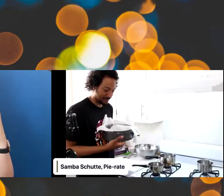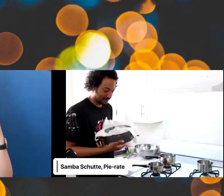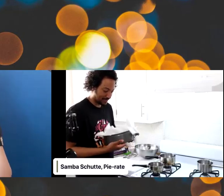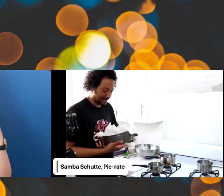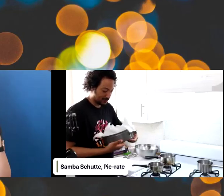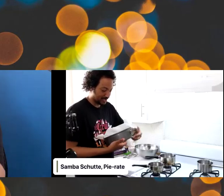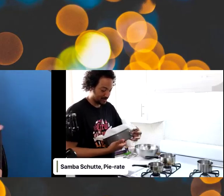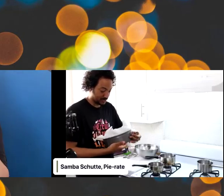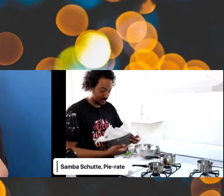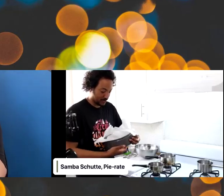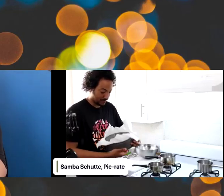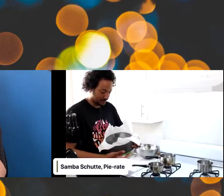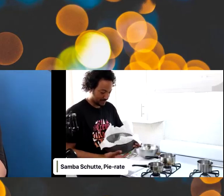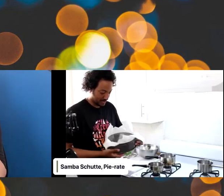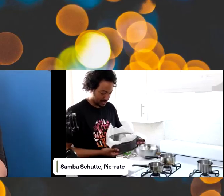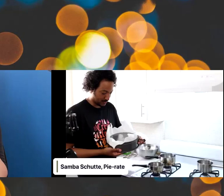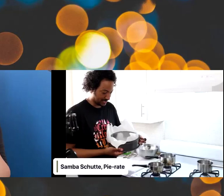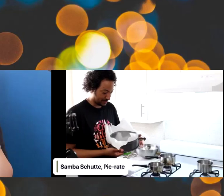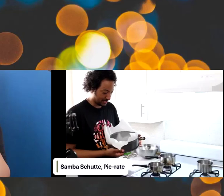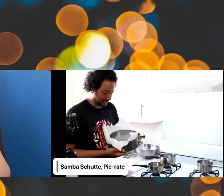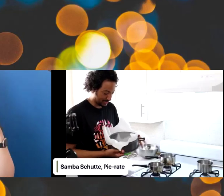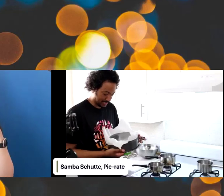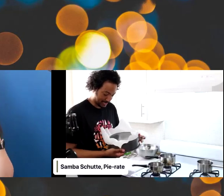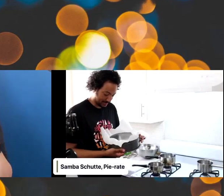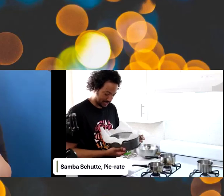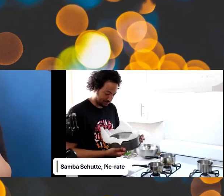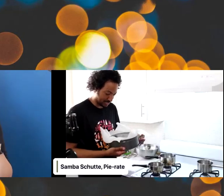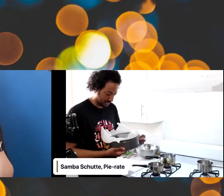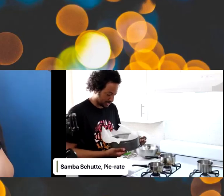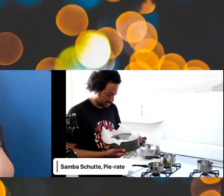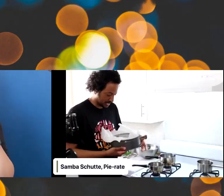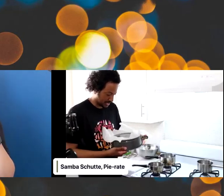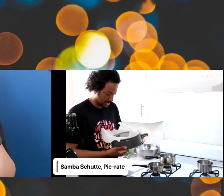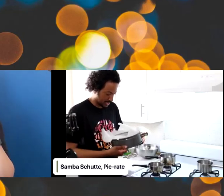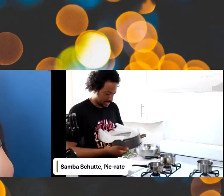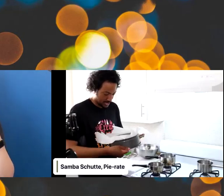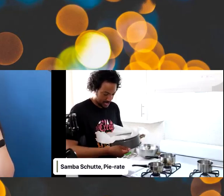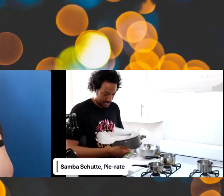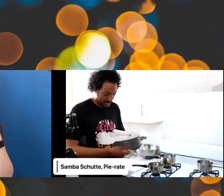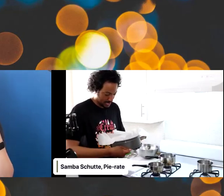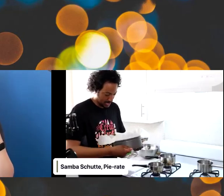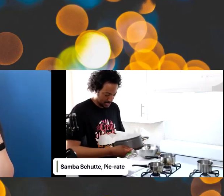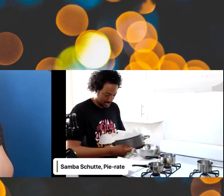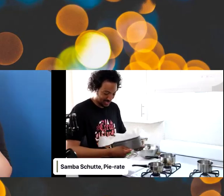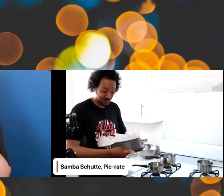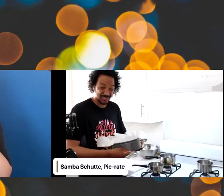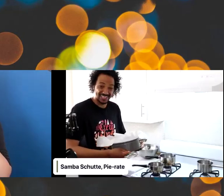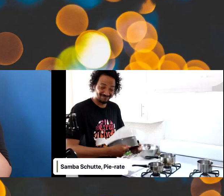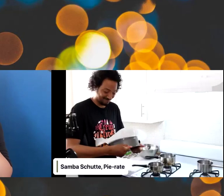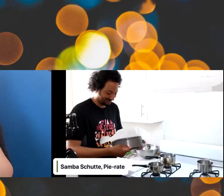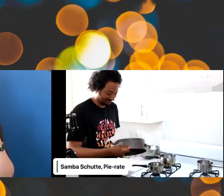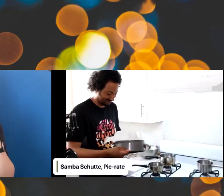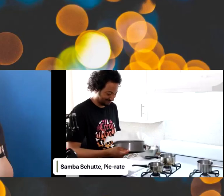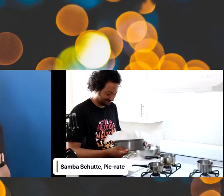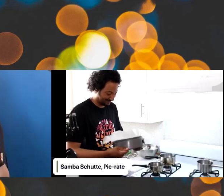flat where it's supposed to go. Otherwise, everything's going to leak out like a puddle. And you don't want that.